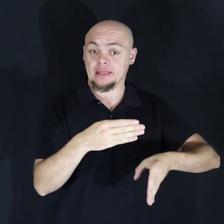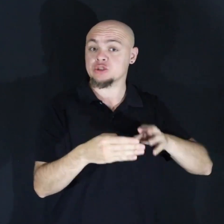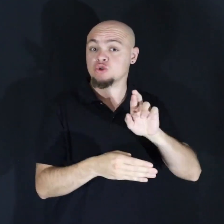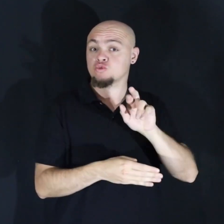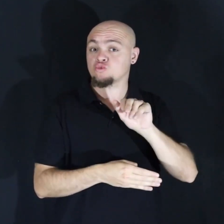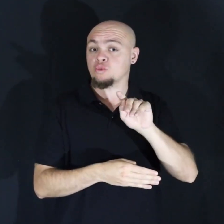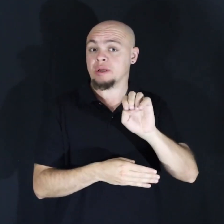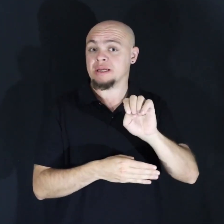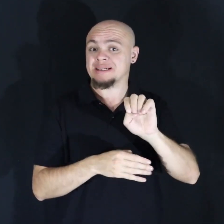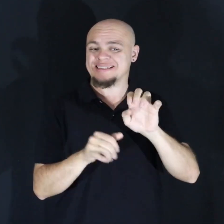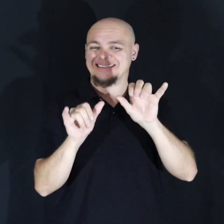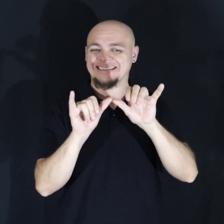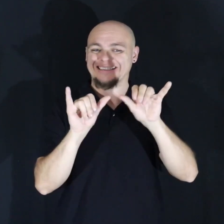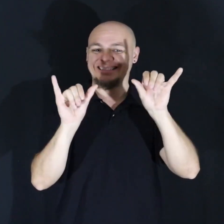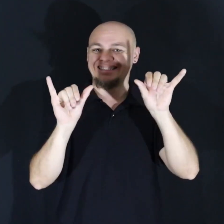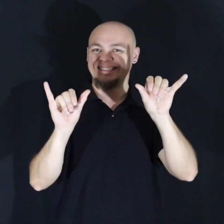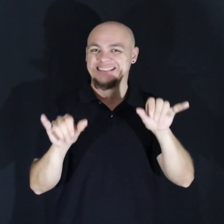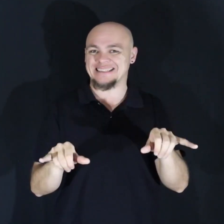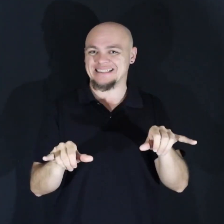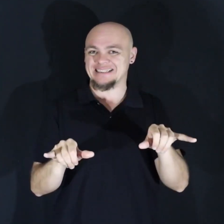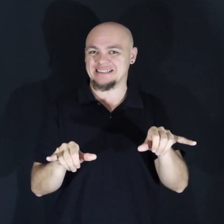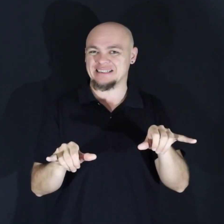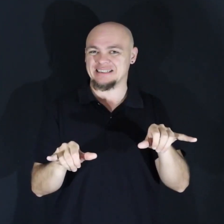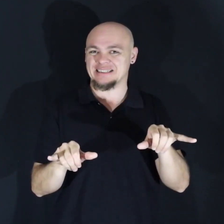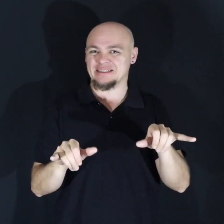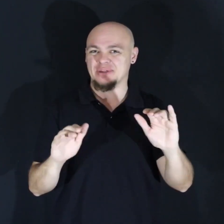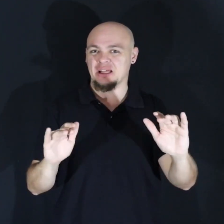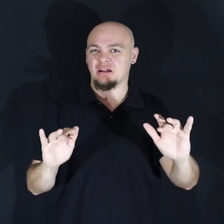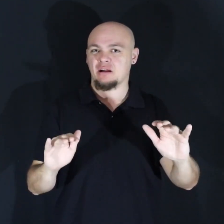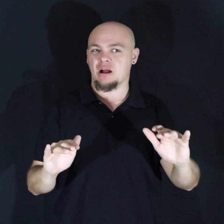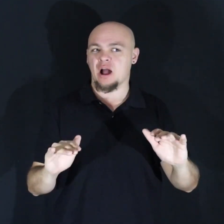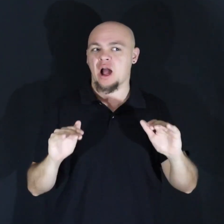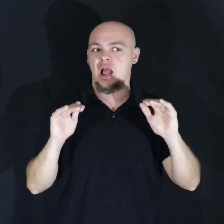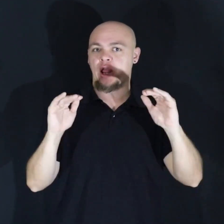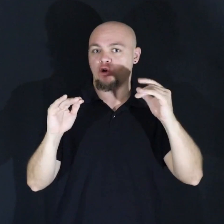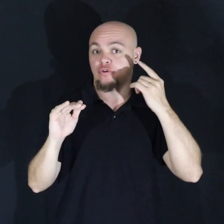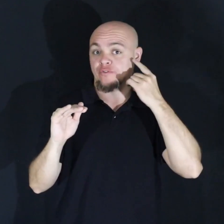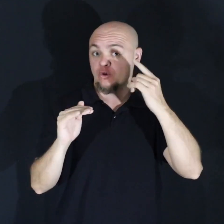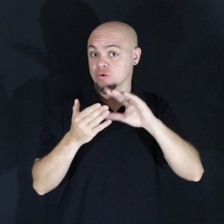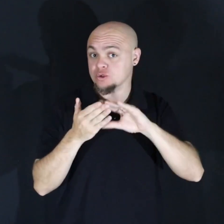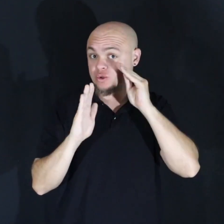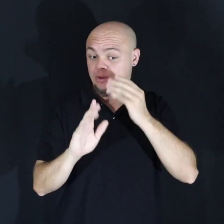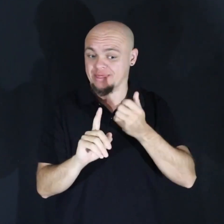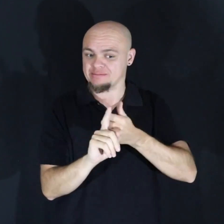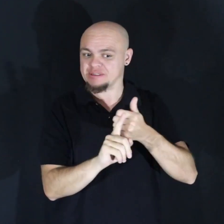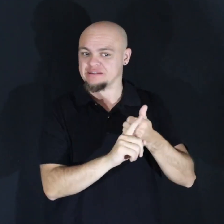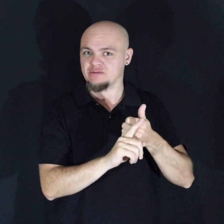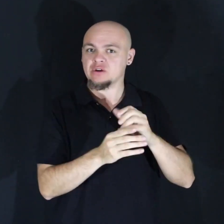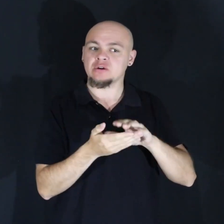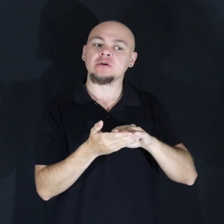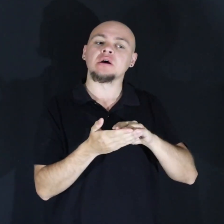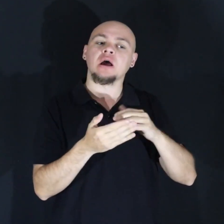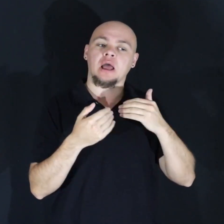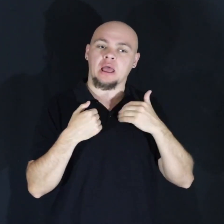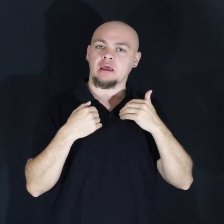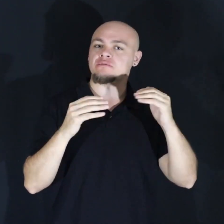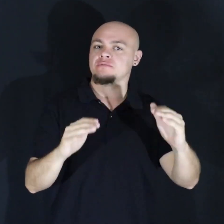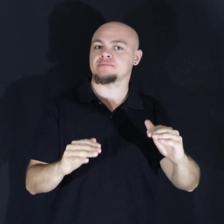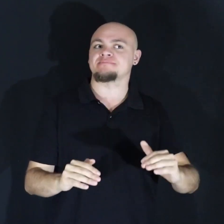are systematically higher for students whose teachers held them at a